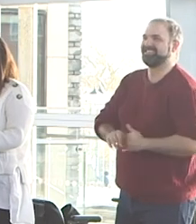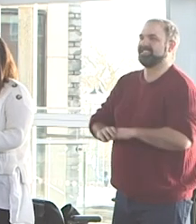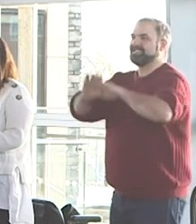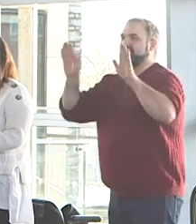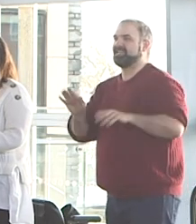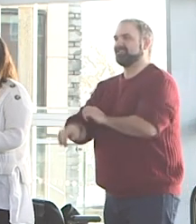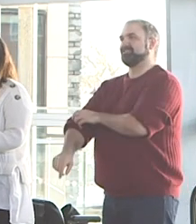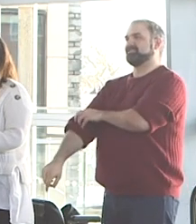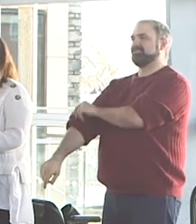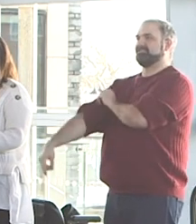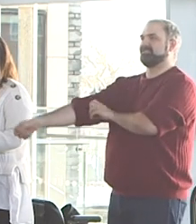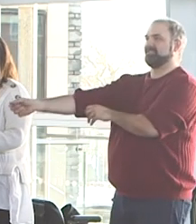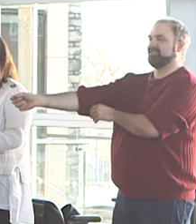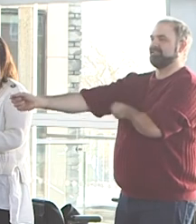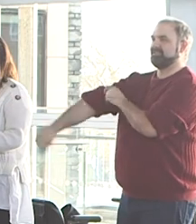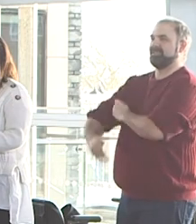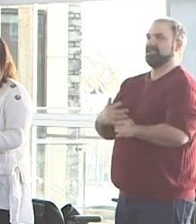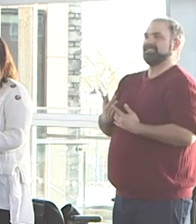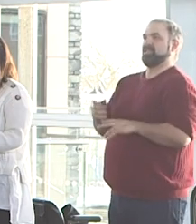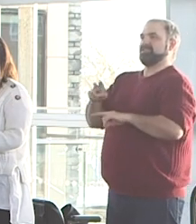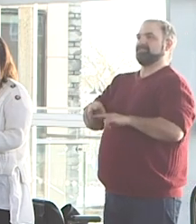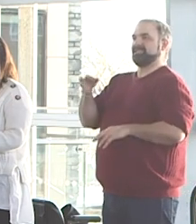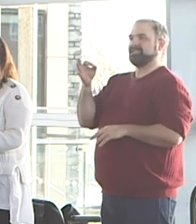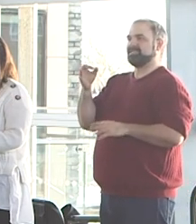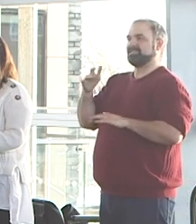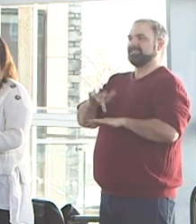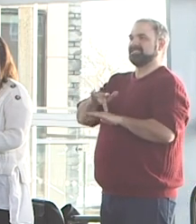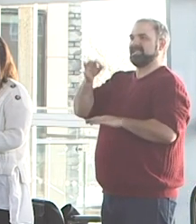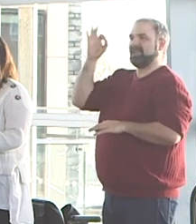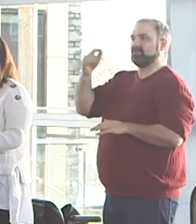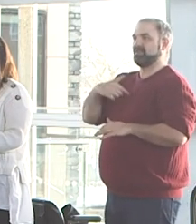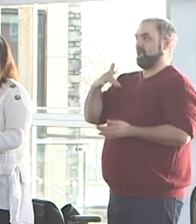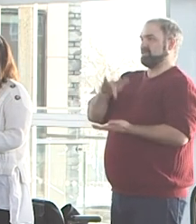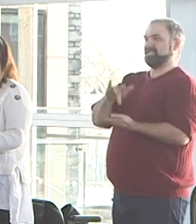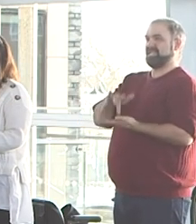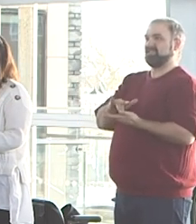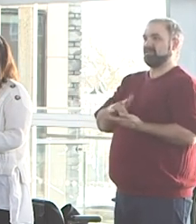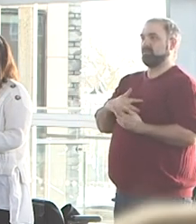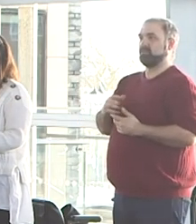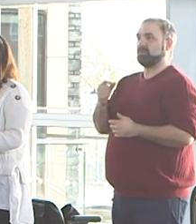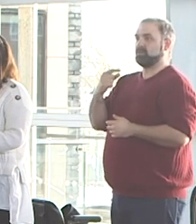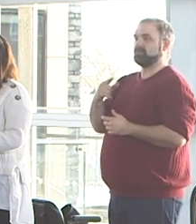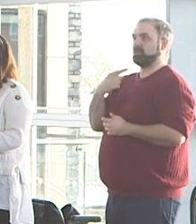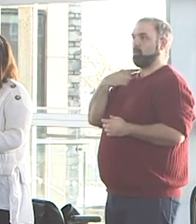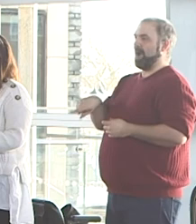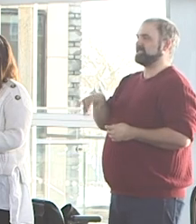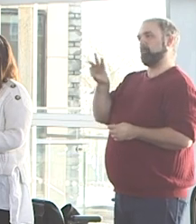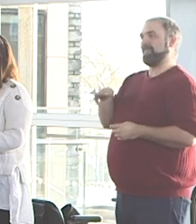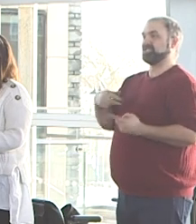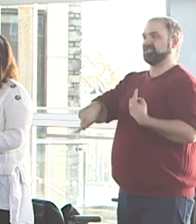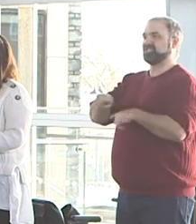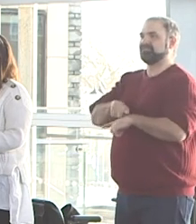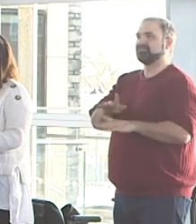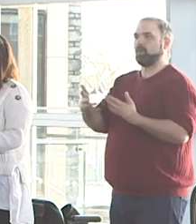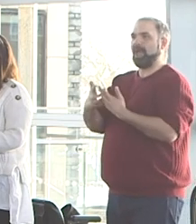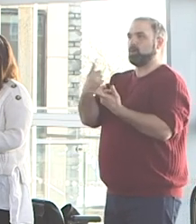Hi, I'm the Equality Officer in RCT Council, and predominantly in RCT, we're very white and Welsh.